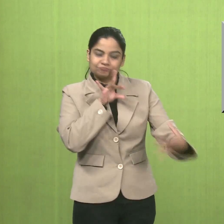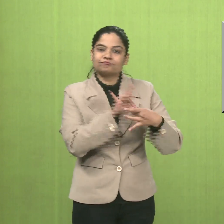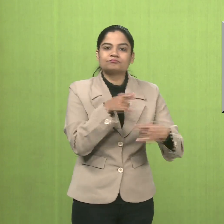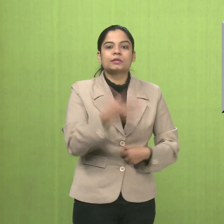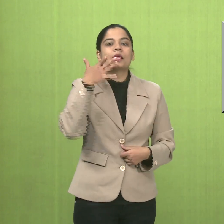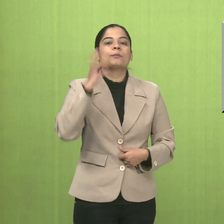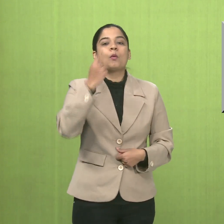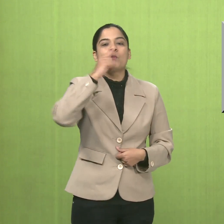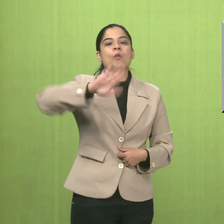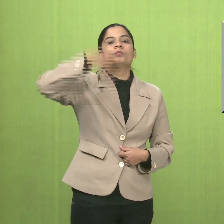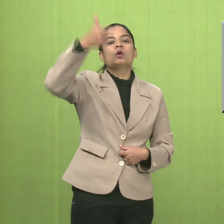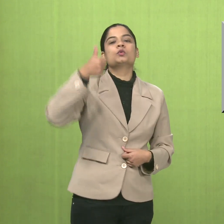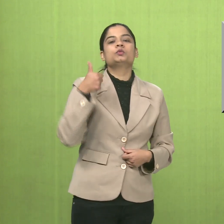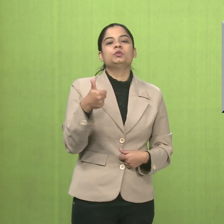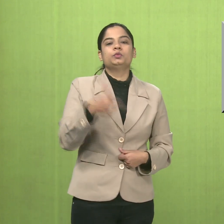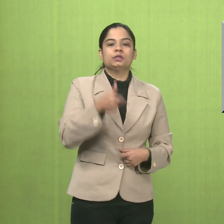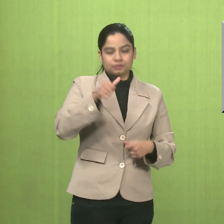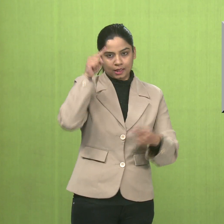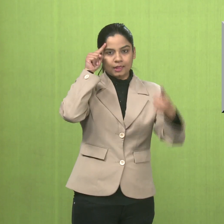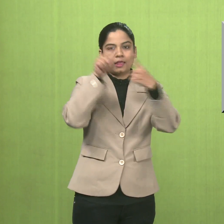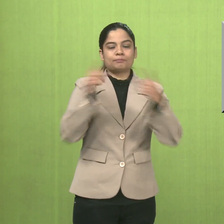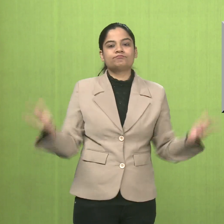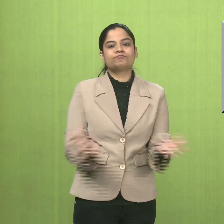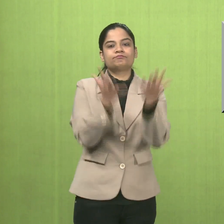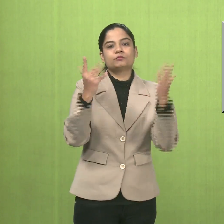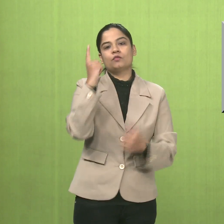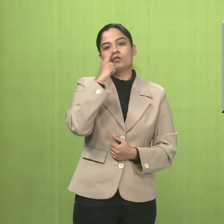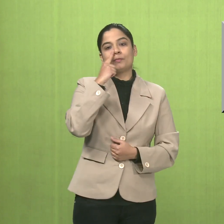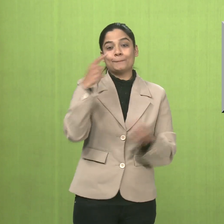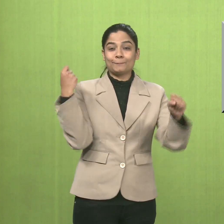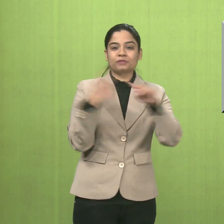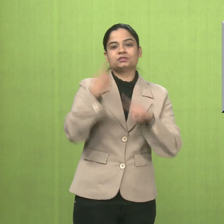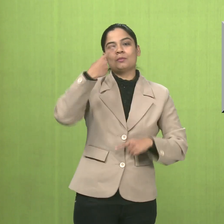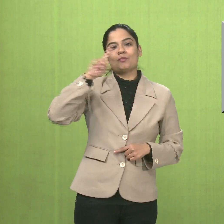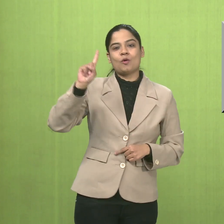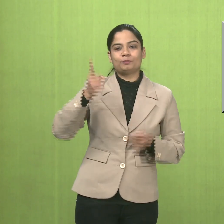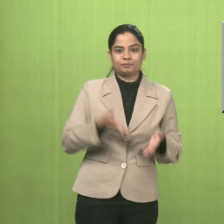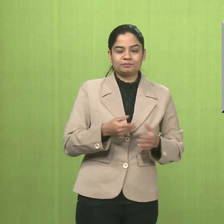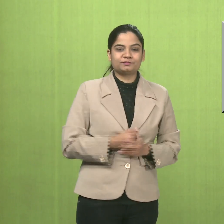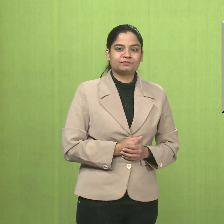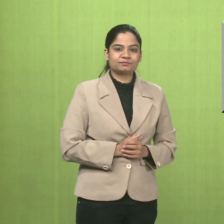kids, they know everything. So it's important that we encourage more and more girls to get